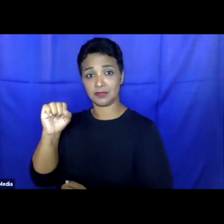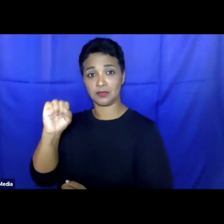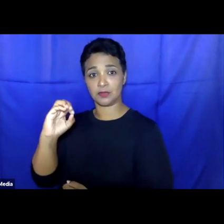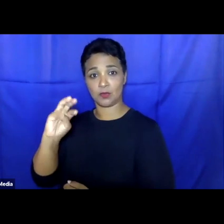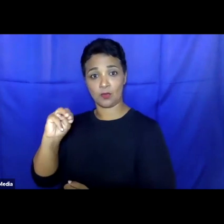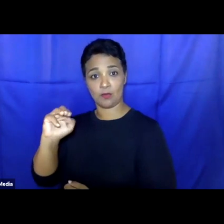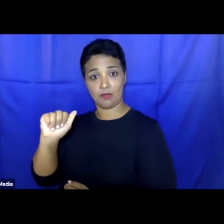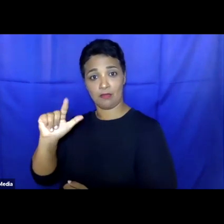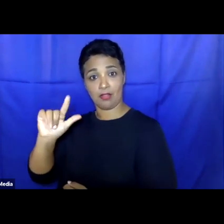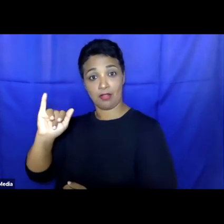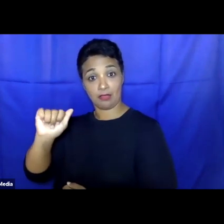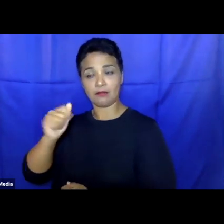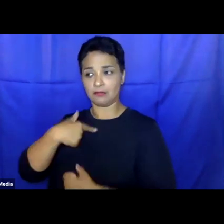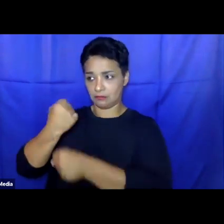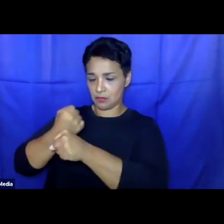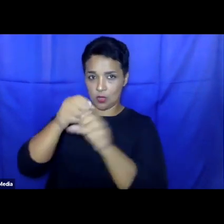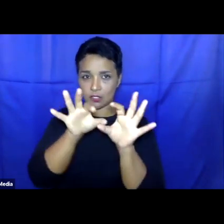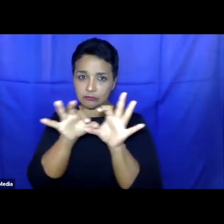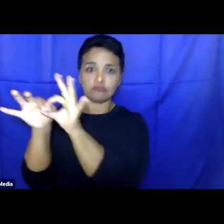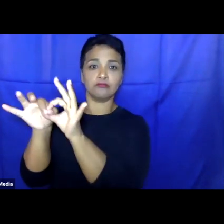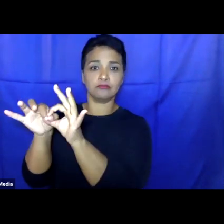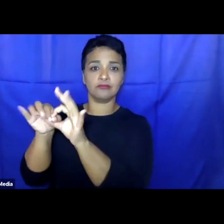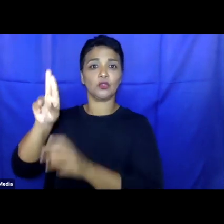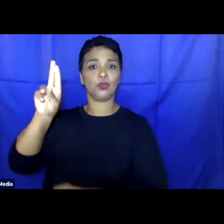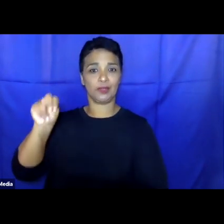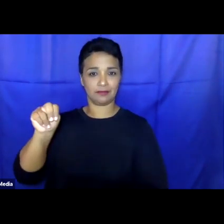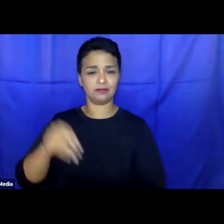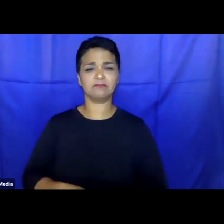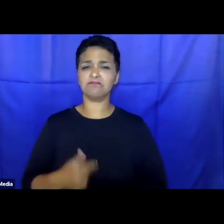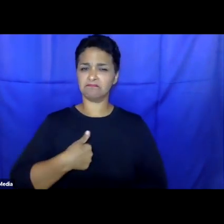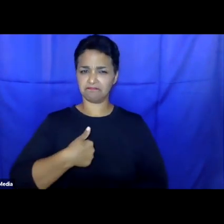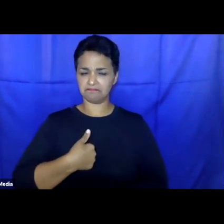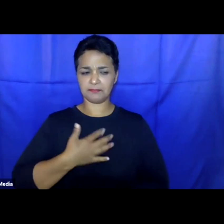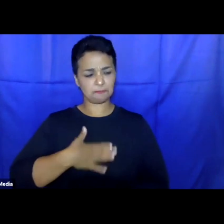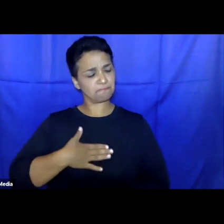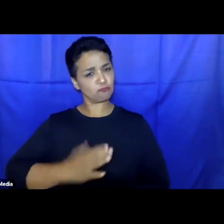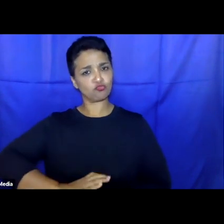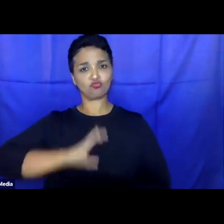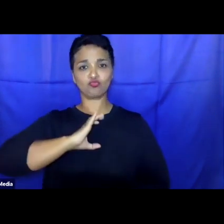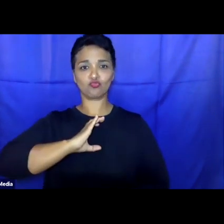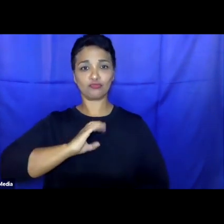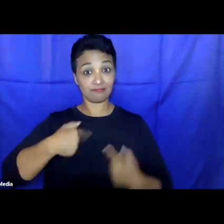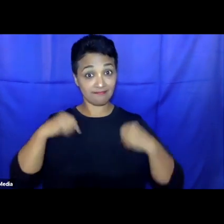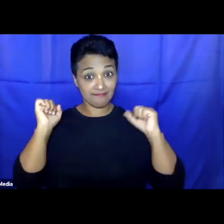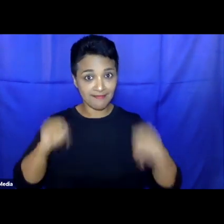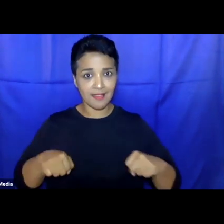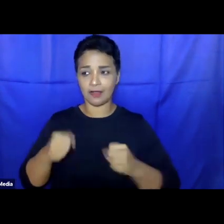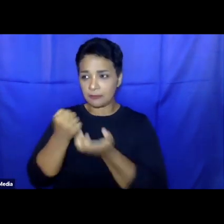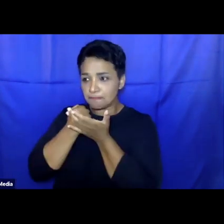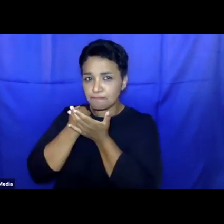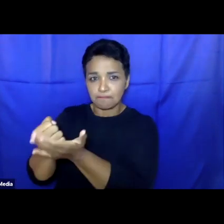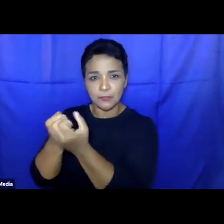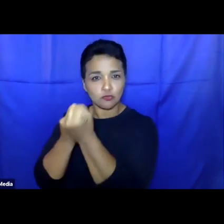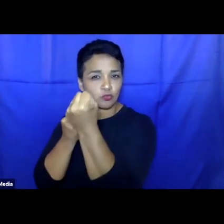UNHCR, United Nations. I feel independent and confident that I can contribute to my country's